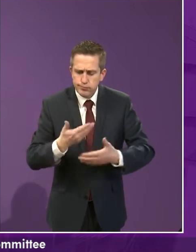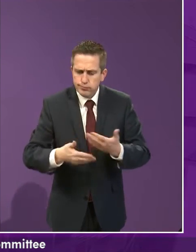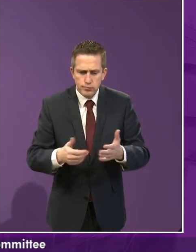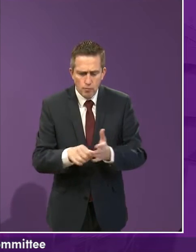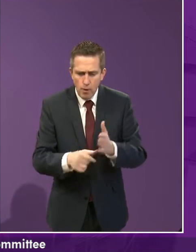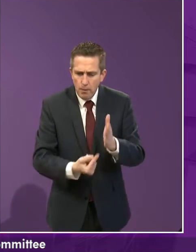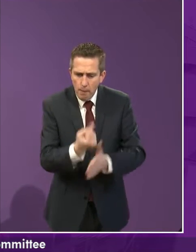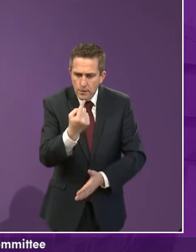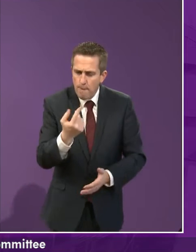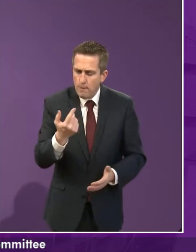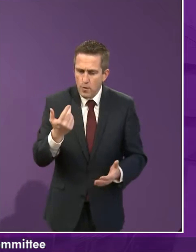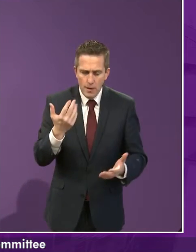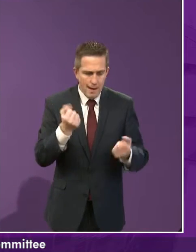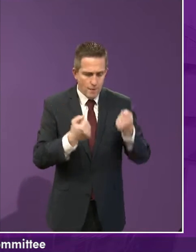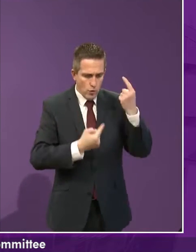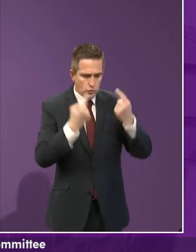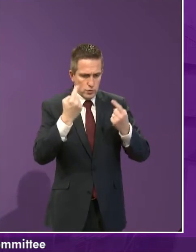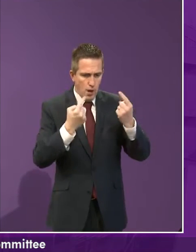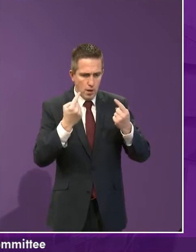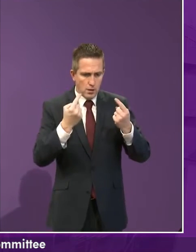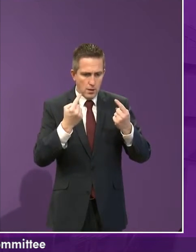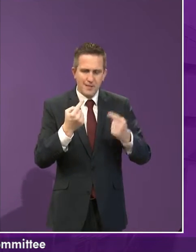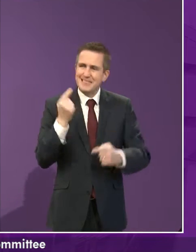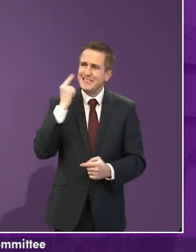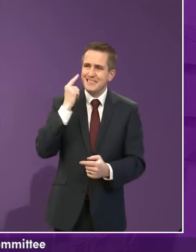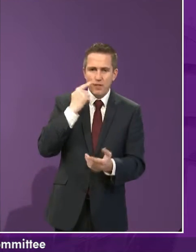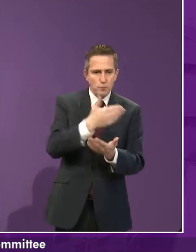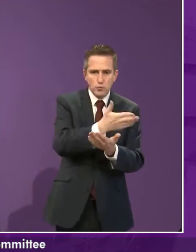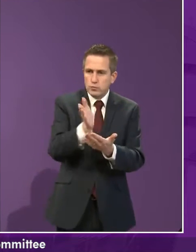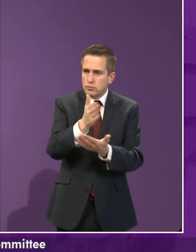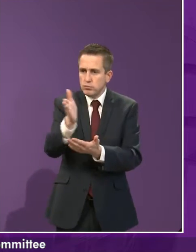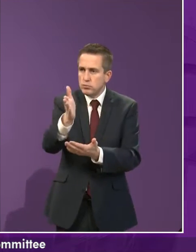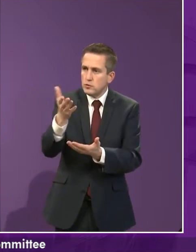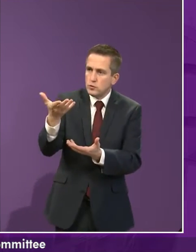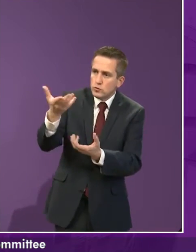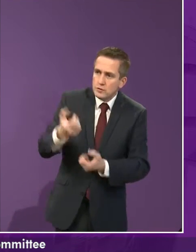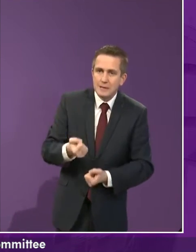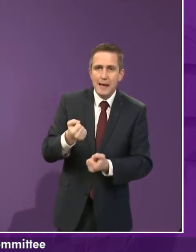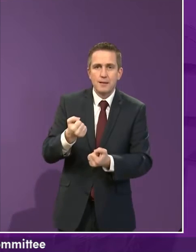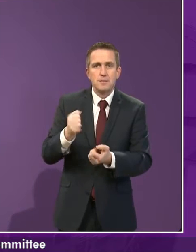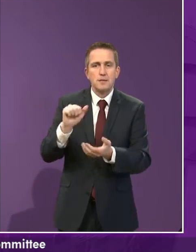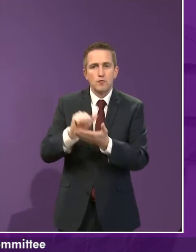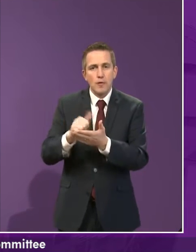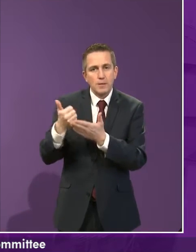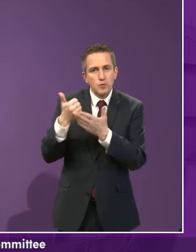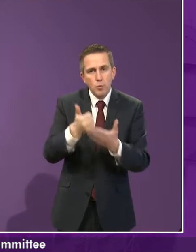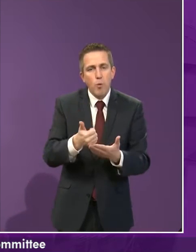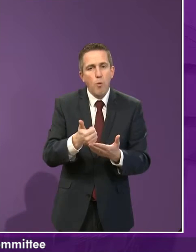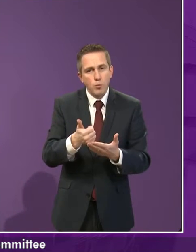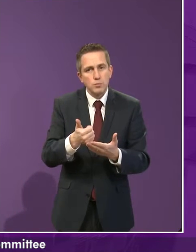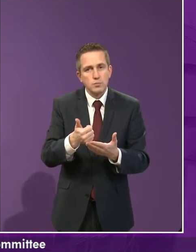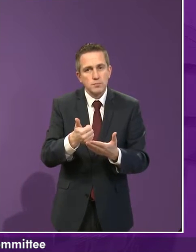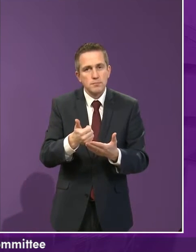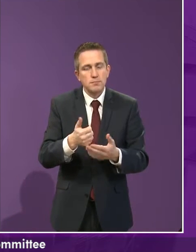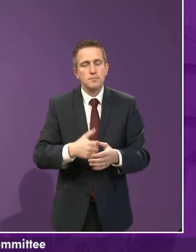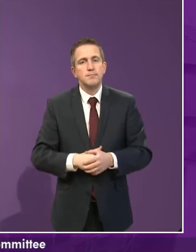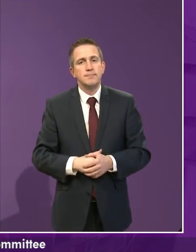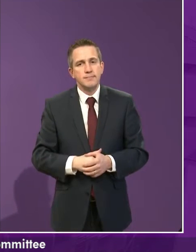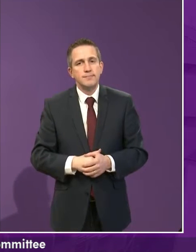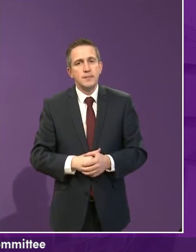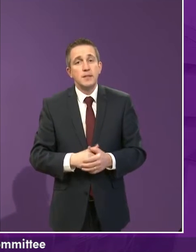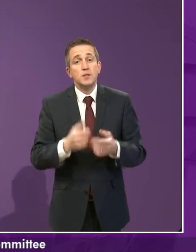problems, that they have the relevant signposts to ensure that they can access those services. So it's about